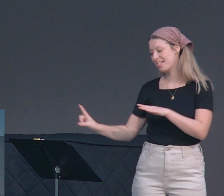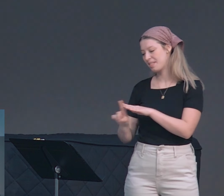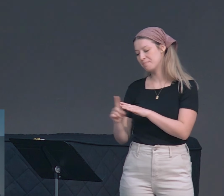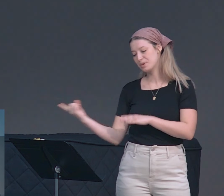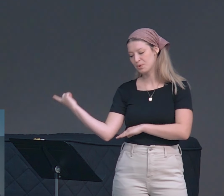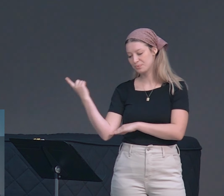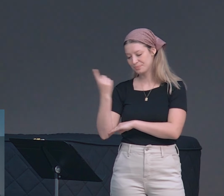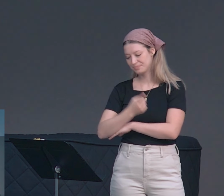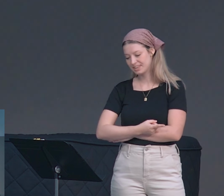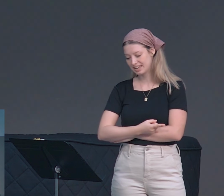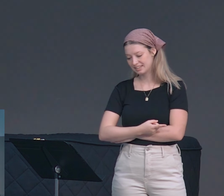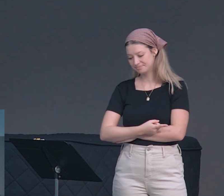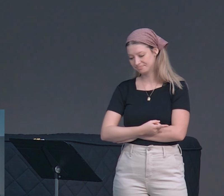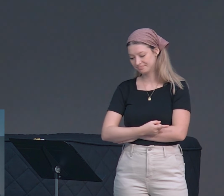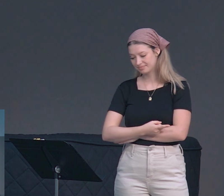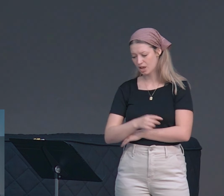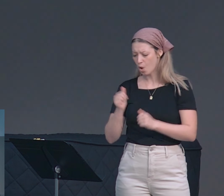Messiah would